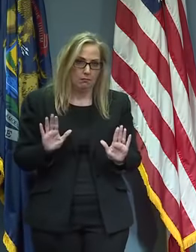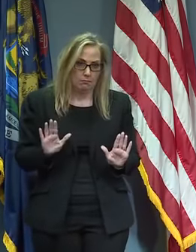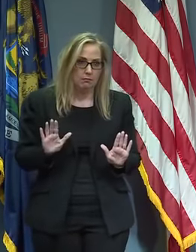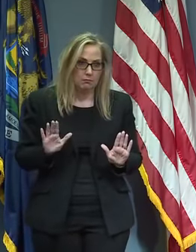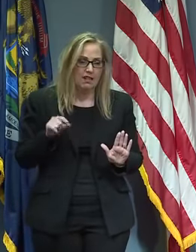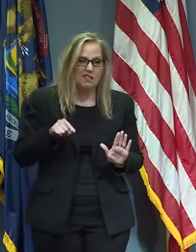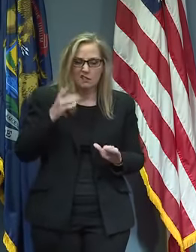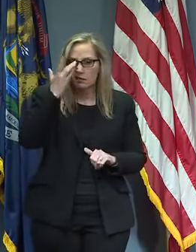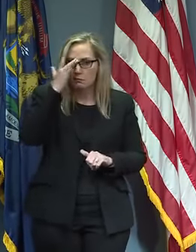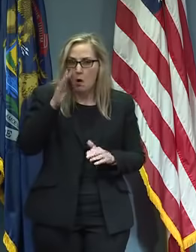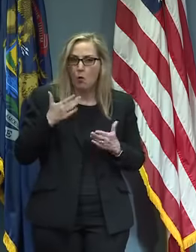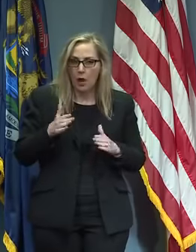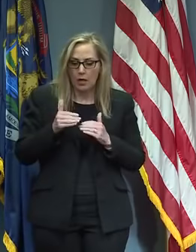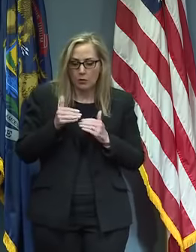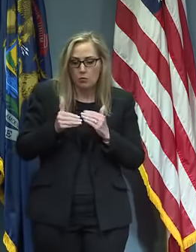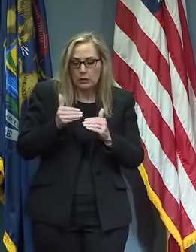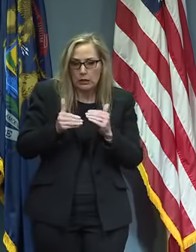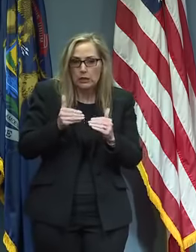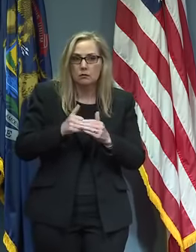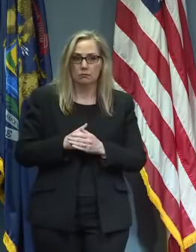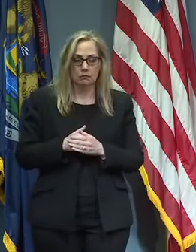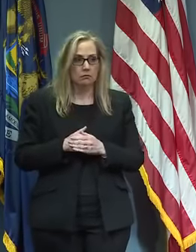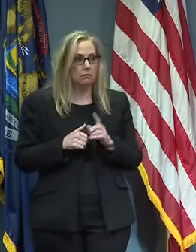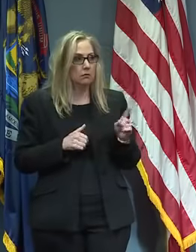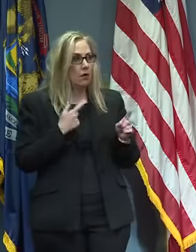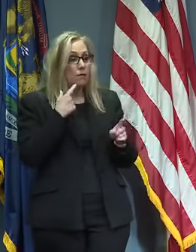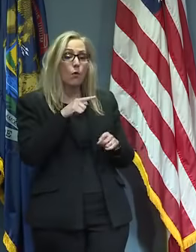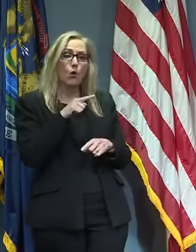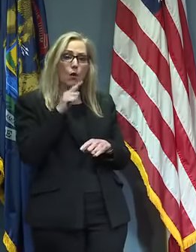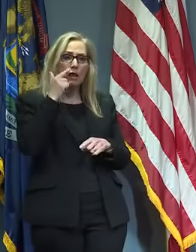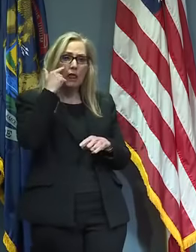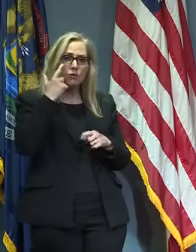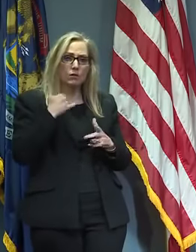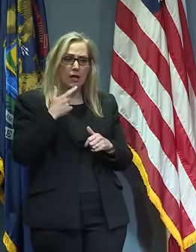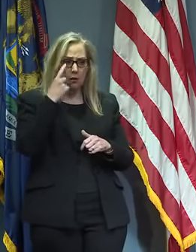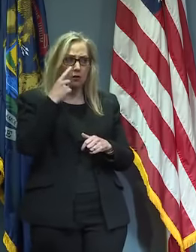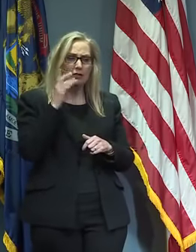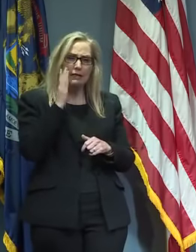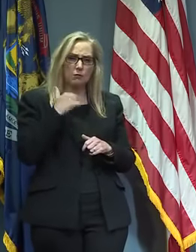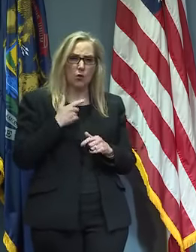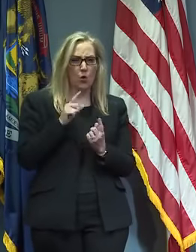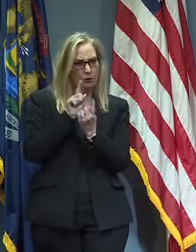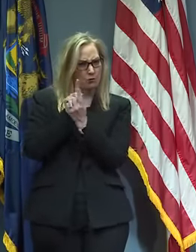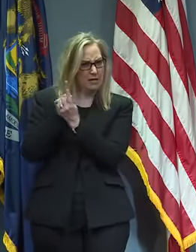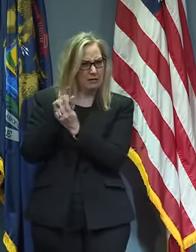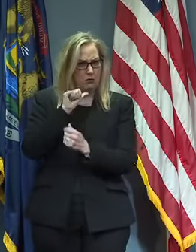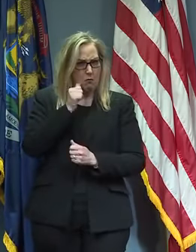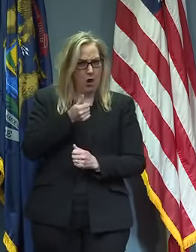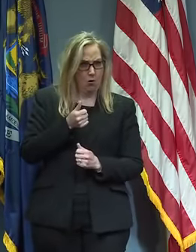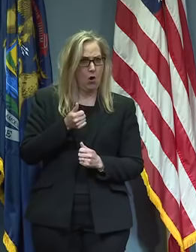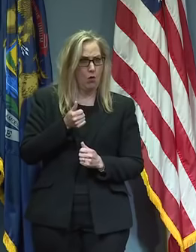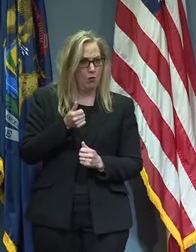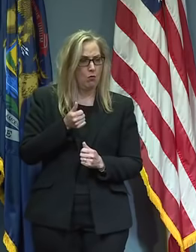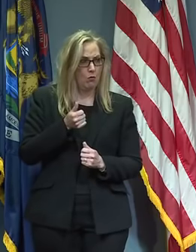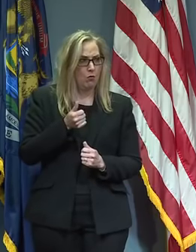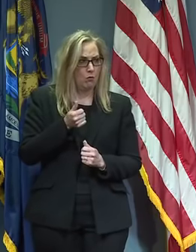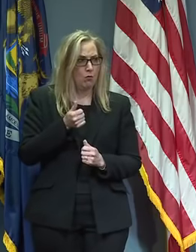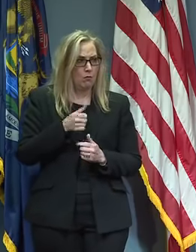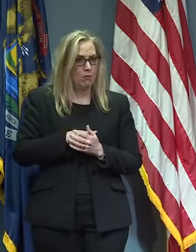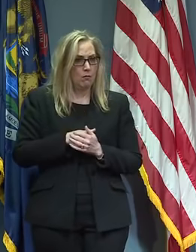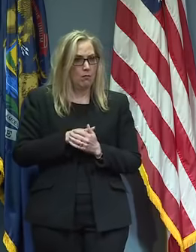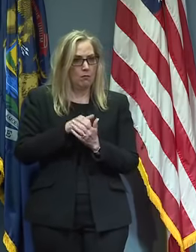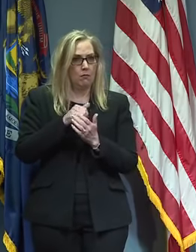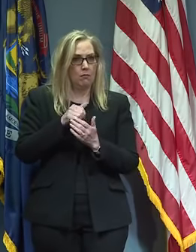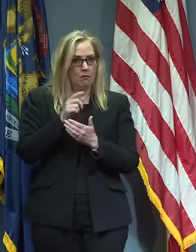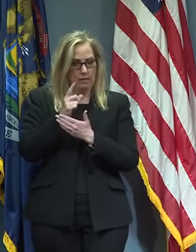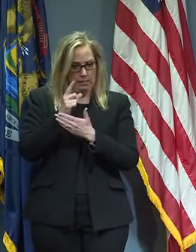to proceed. In terms of the legislature, it looks like the Senate's going to be meeting tomorrow. They're going to be meeting much, I guess, through the middle of the